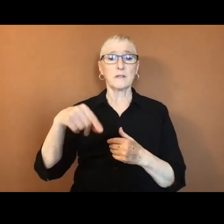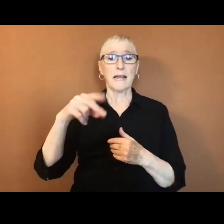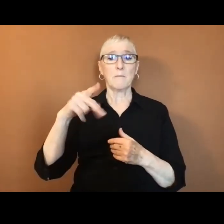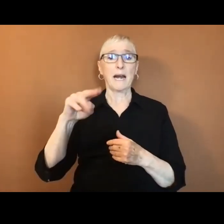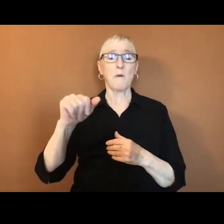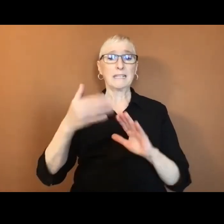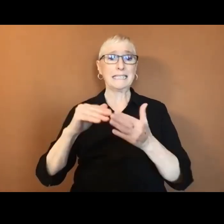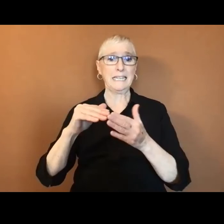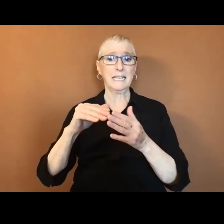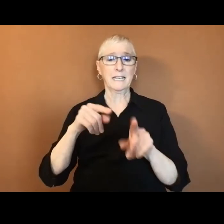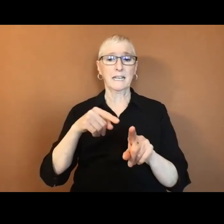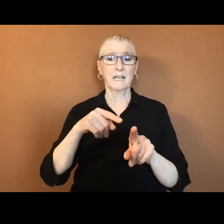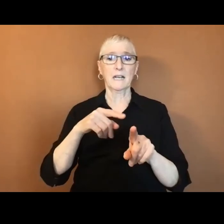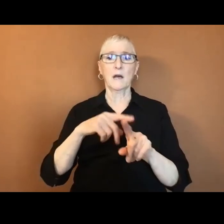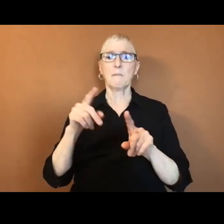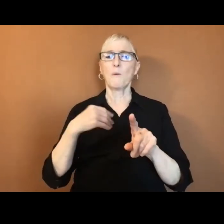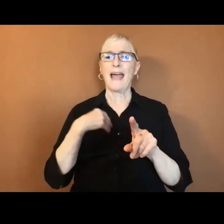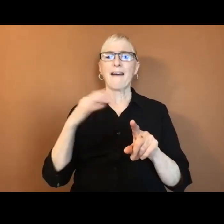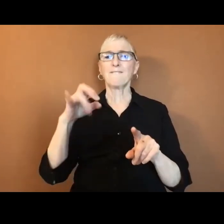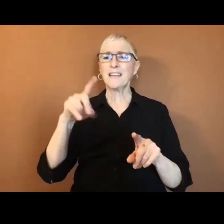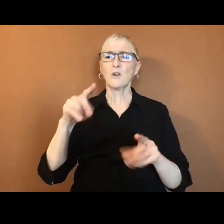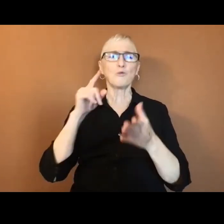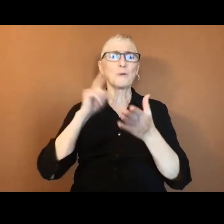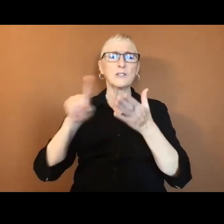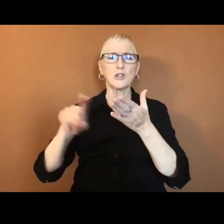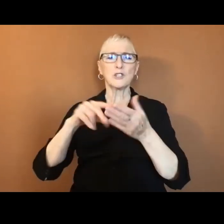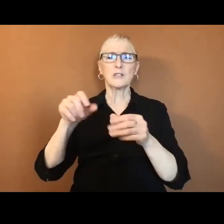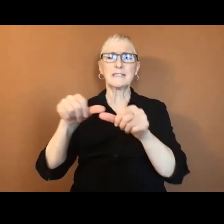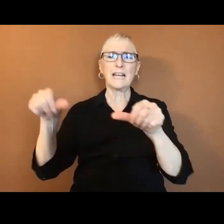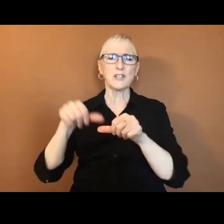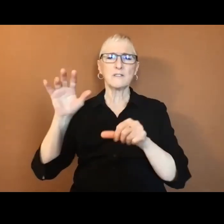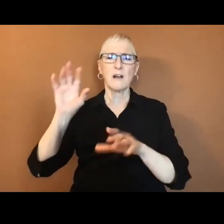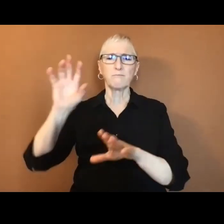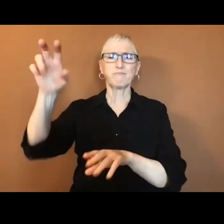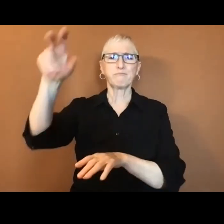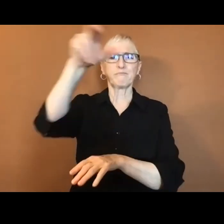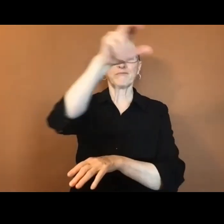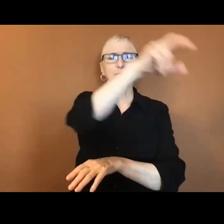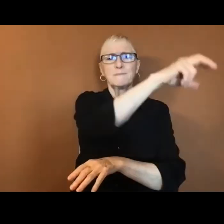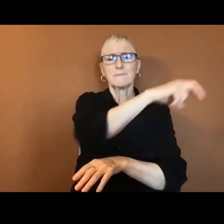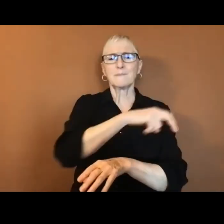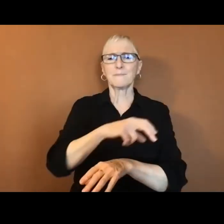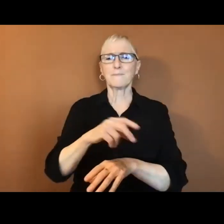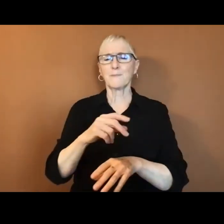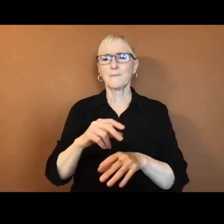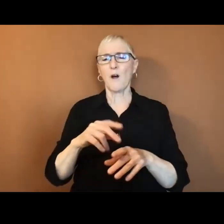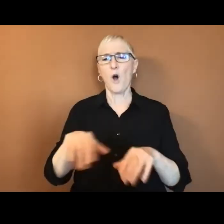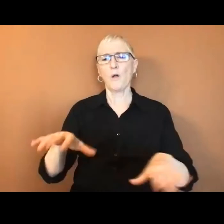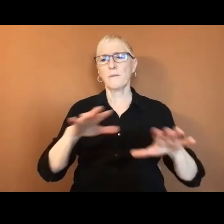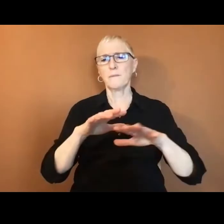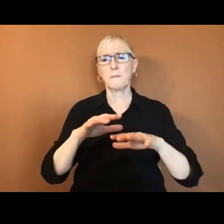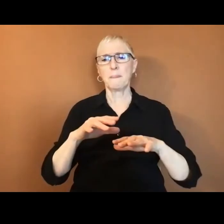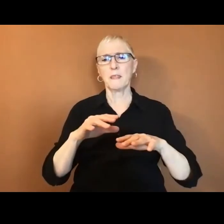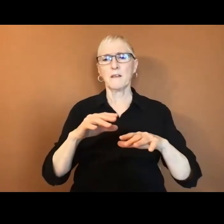we have field research stations actually spread out throughout the isthmus. So we've got